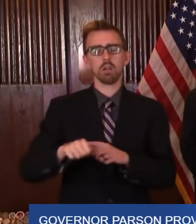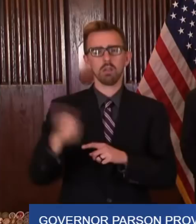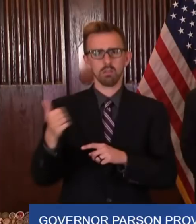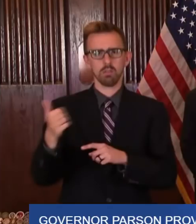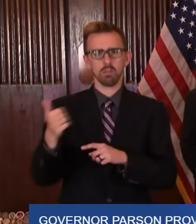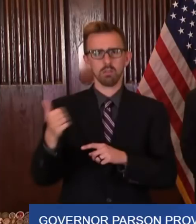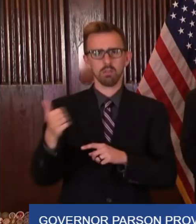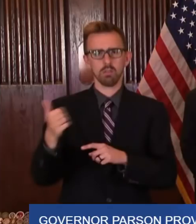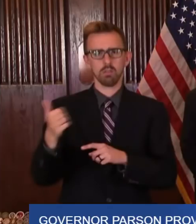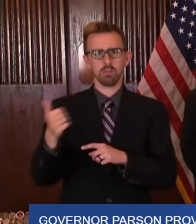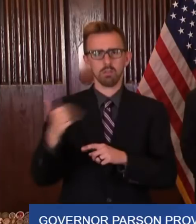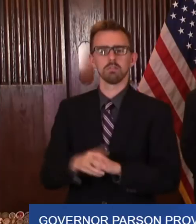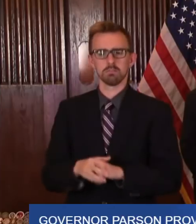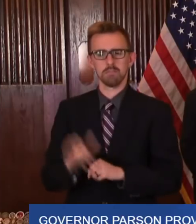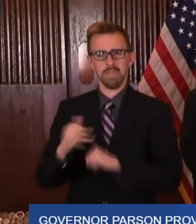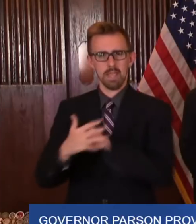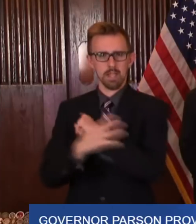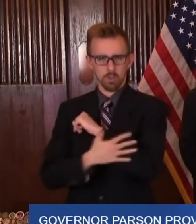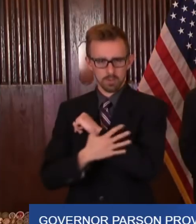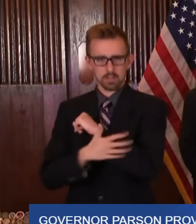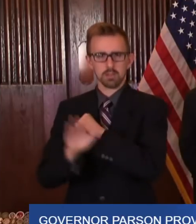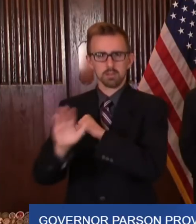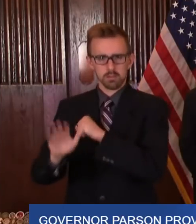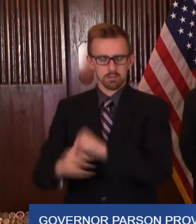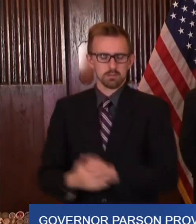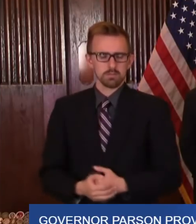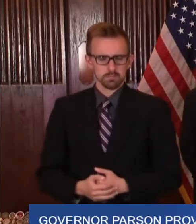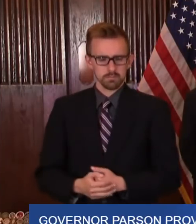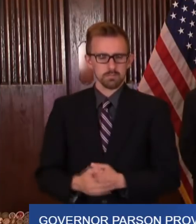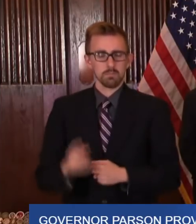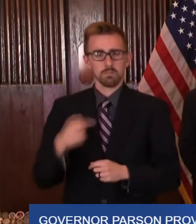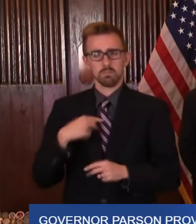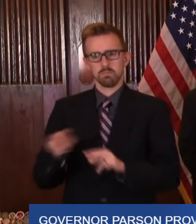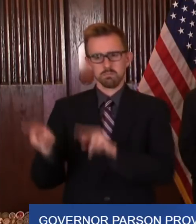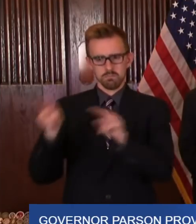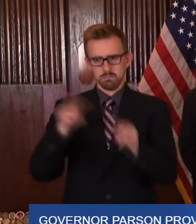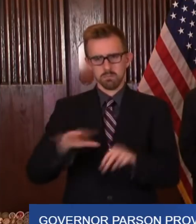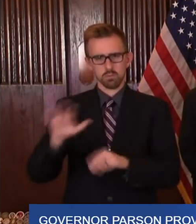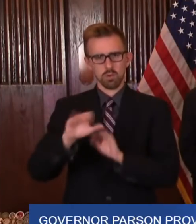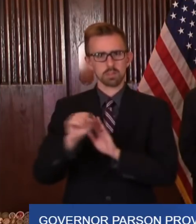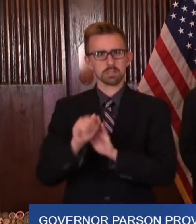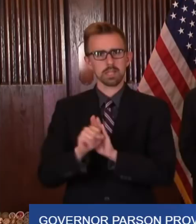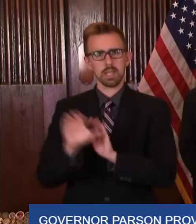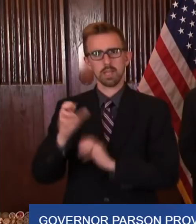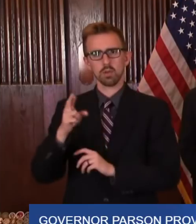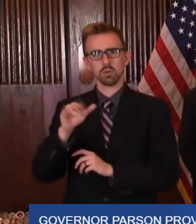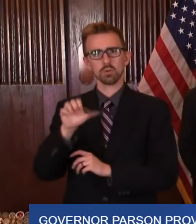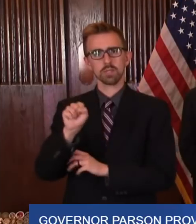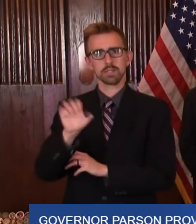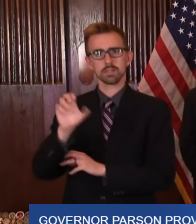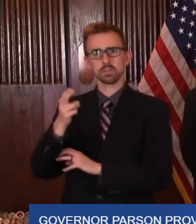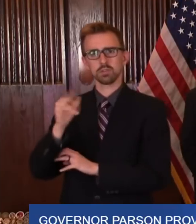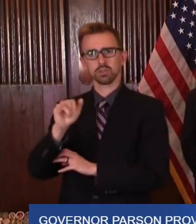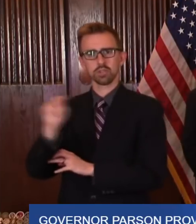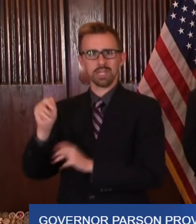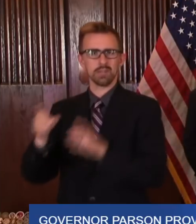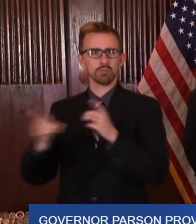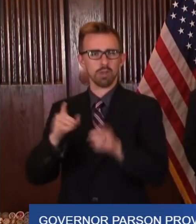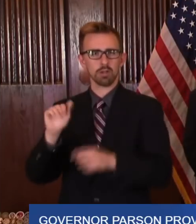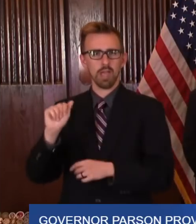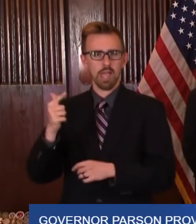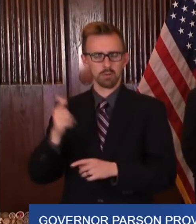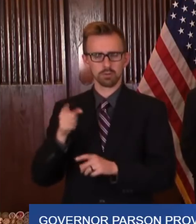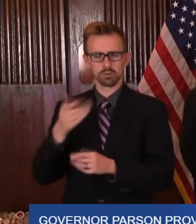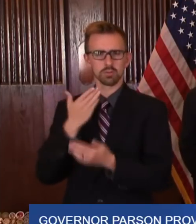and we're also looking at that county. And I'm also looking around the state. Chris Chin, the Director of Agriculture, who's been a